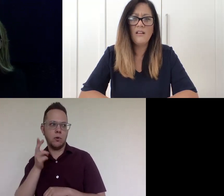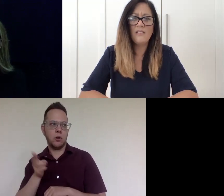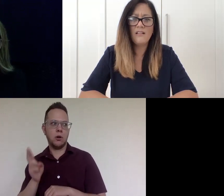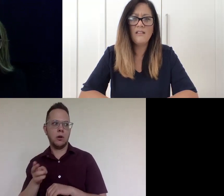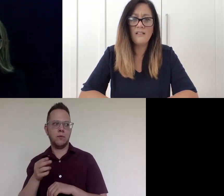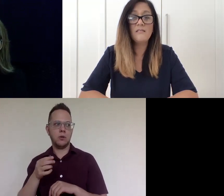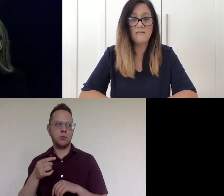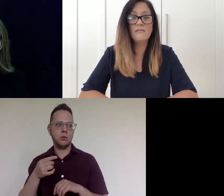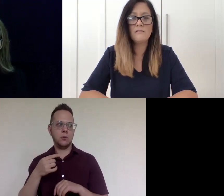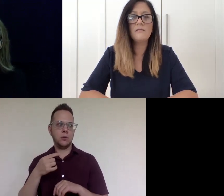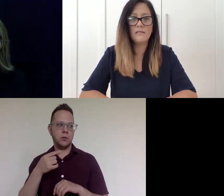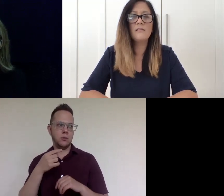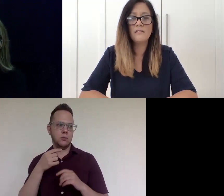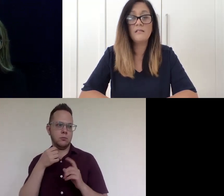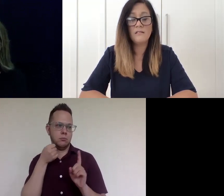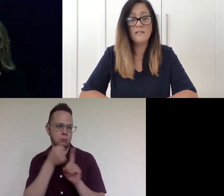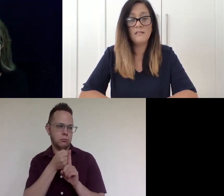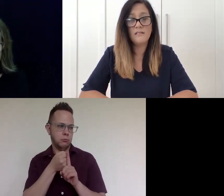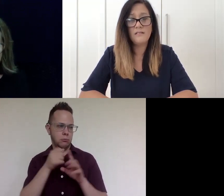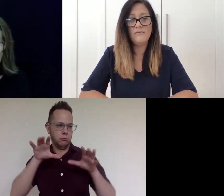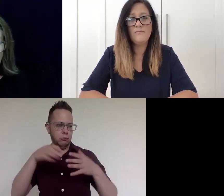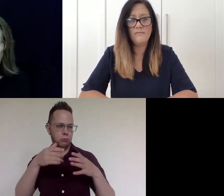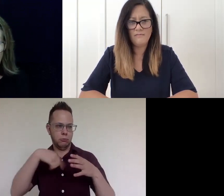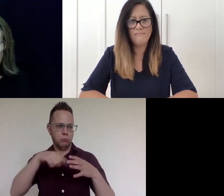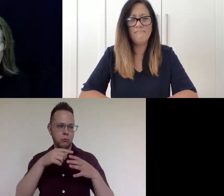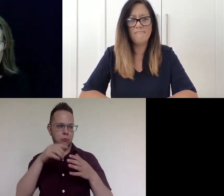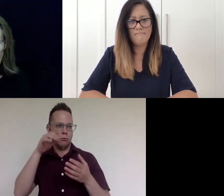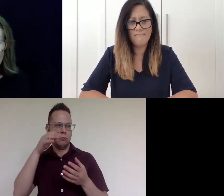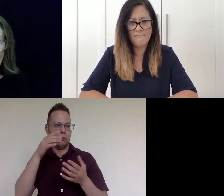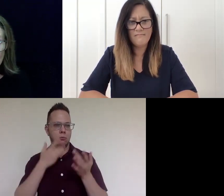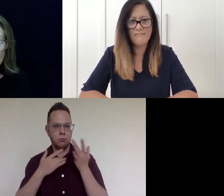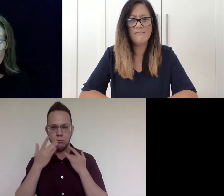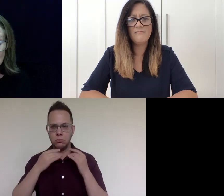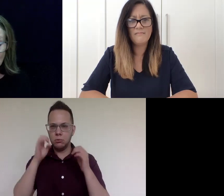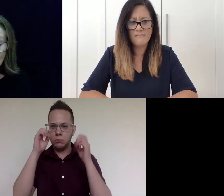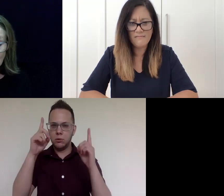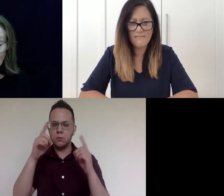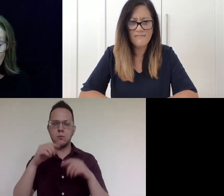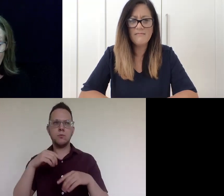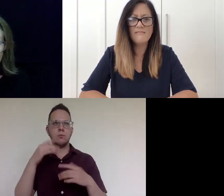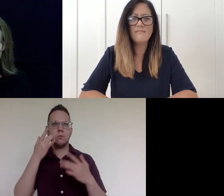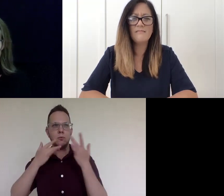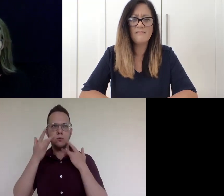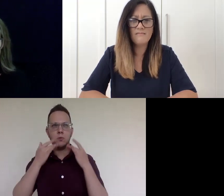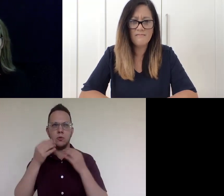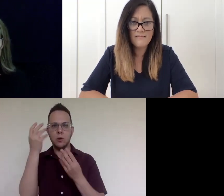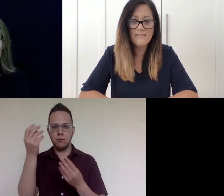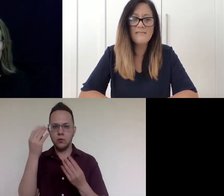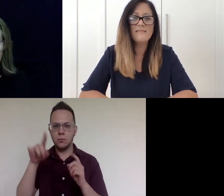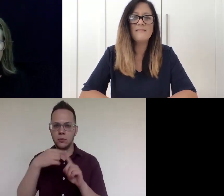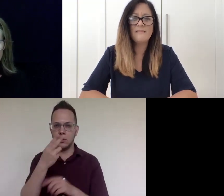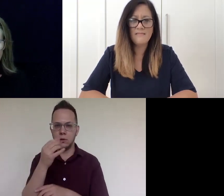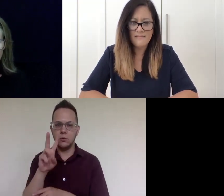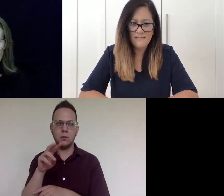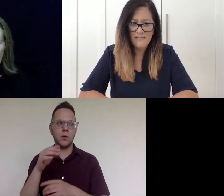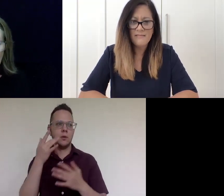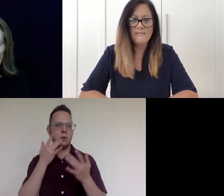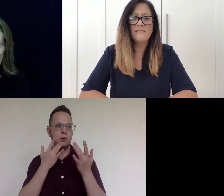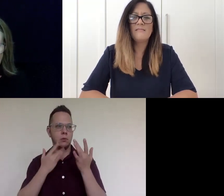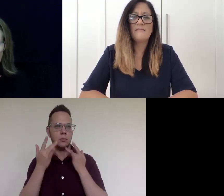I wonder, and I know, actually how it must be to be deaf and hard of hearing with very little education or